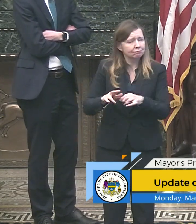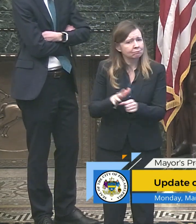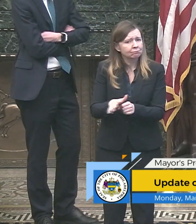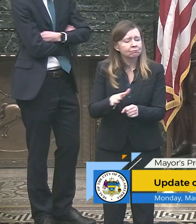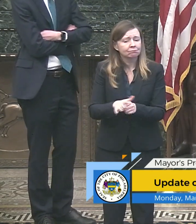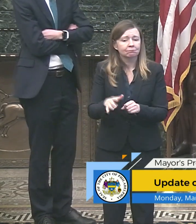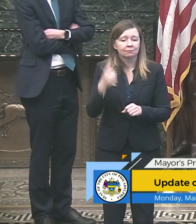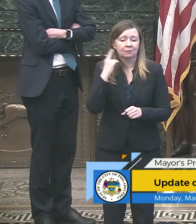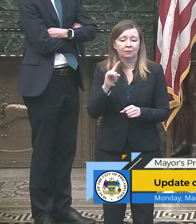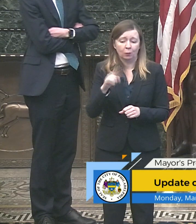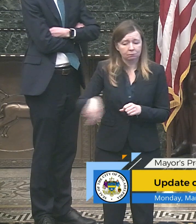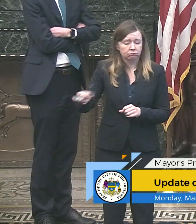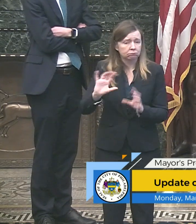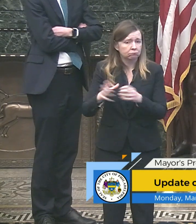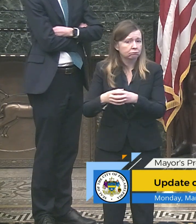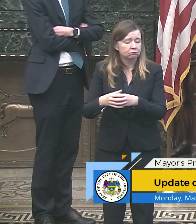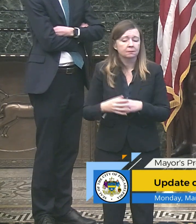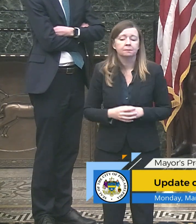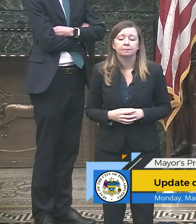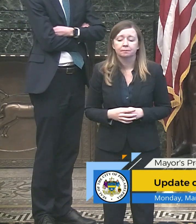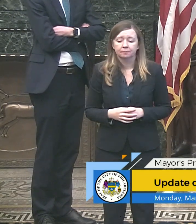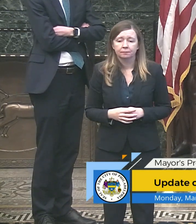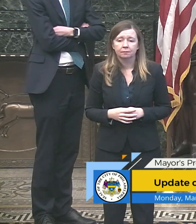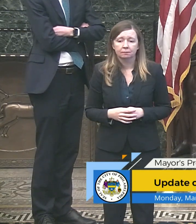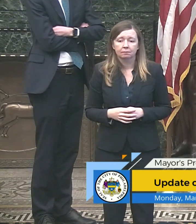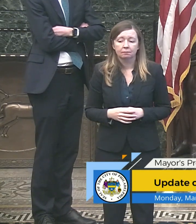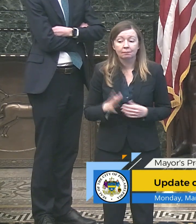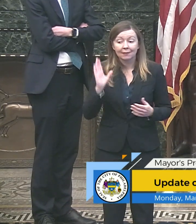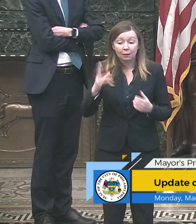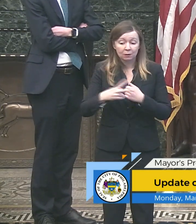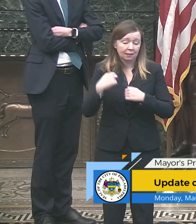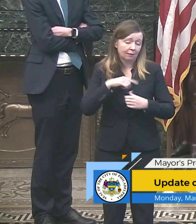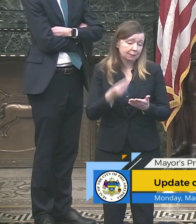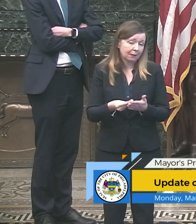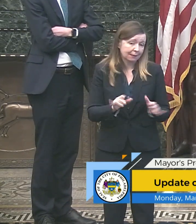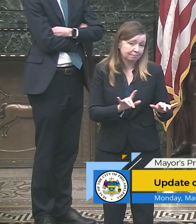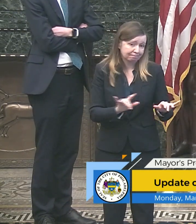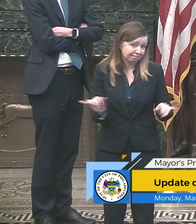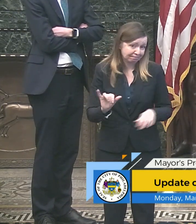sufficient for them, and it will in the end save us money too.